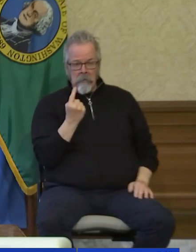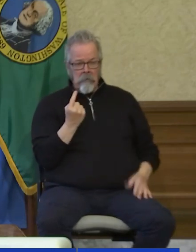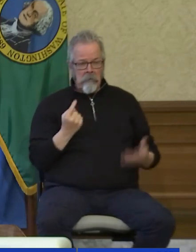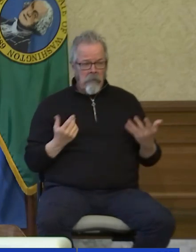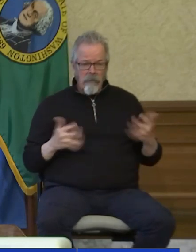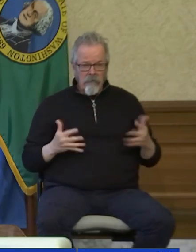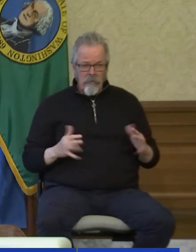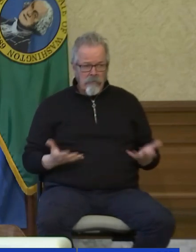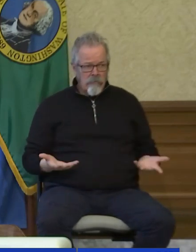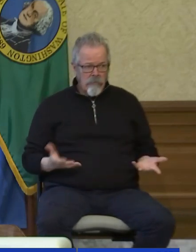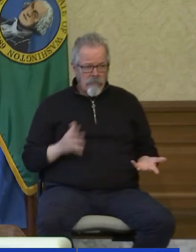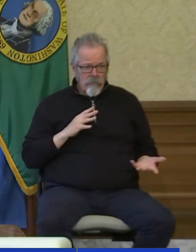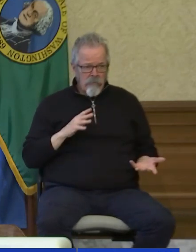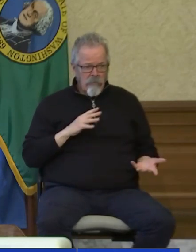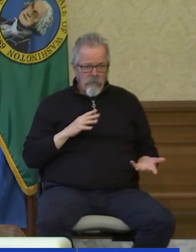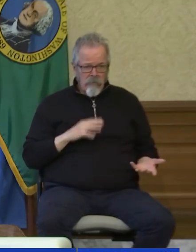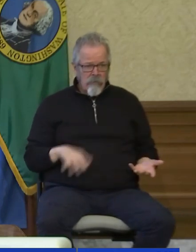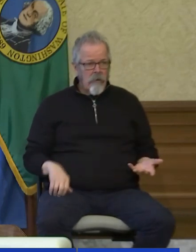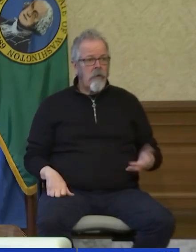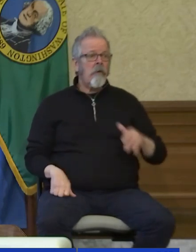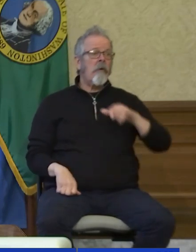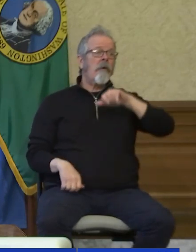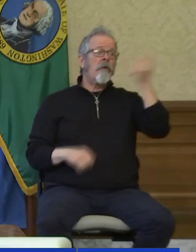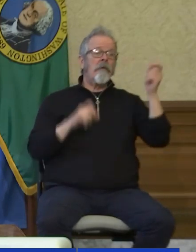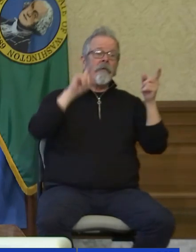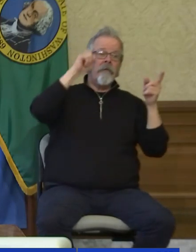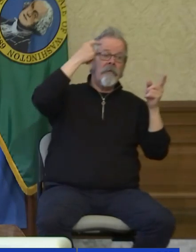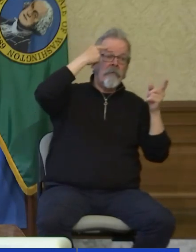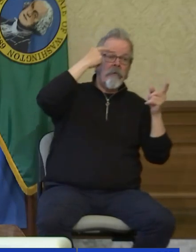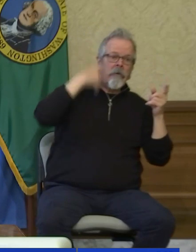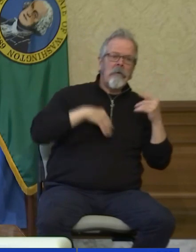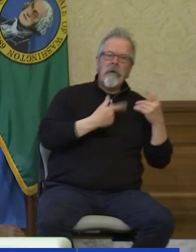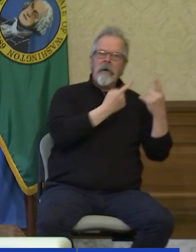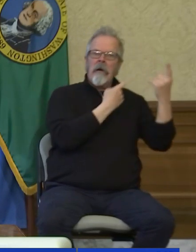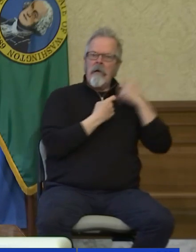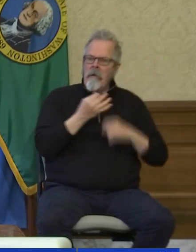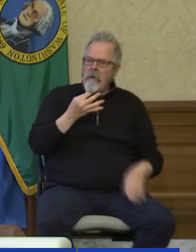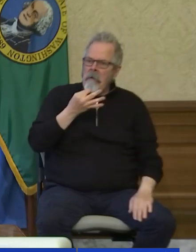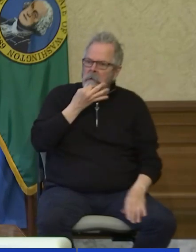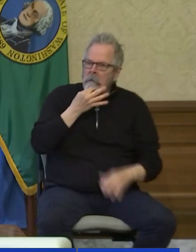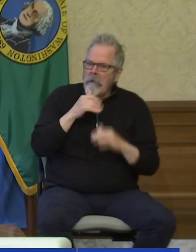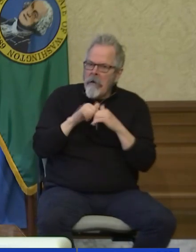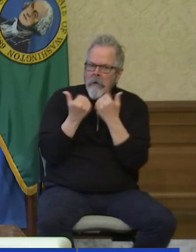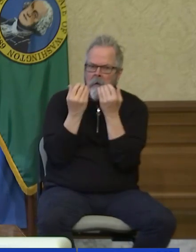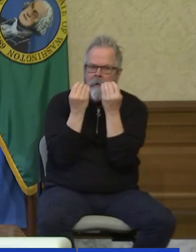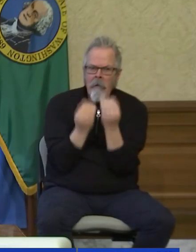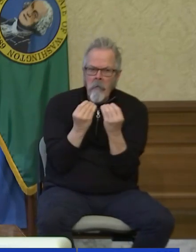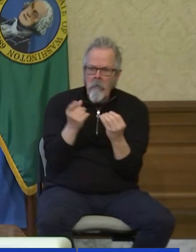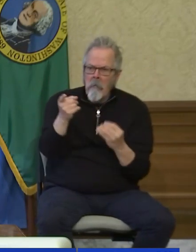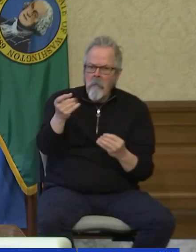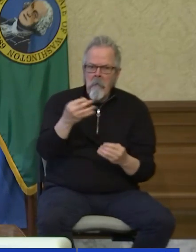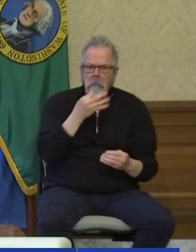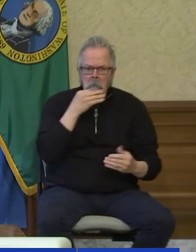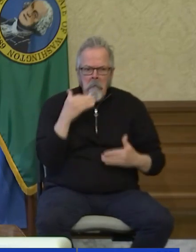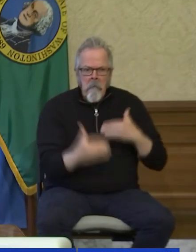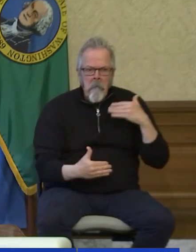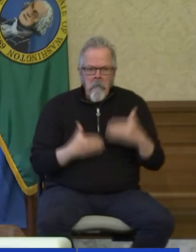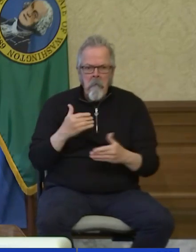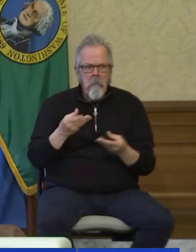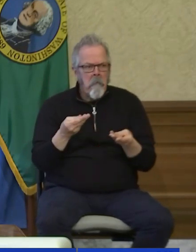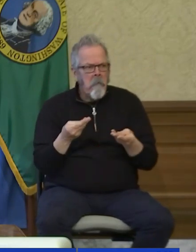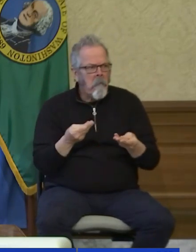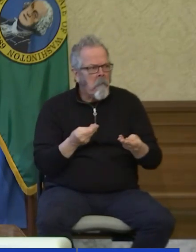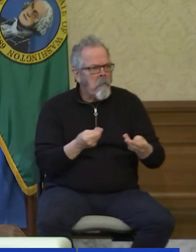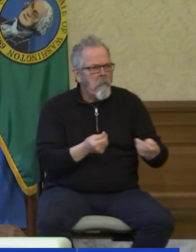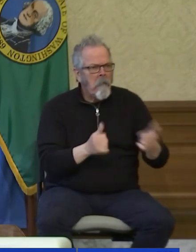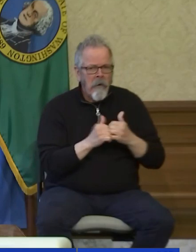because Washingtonians are smart enough and dedicated enough to be willing to make some sacrifices on a temporary